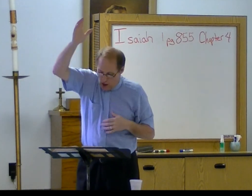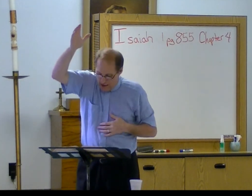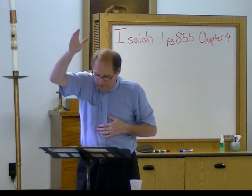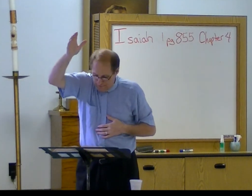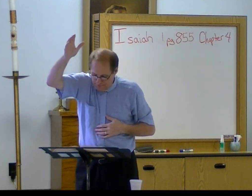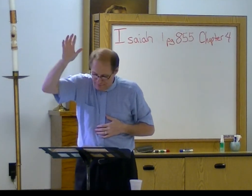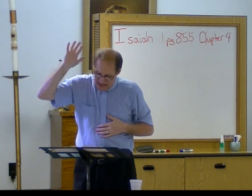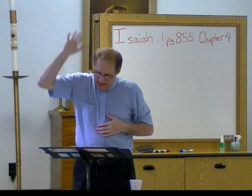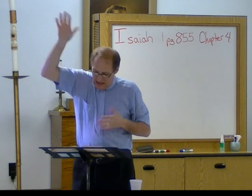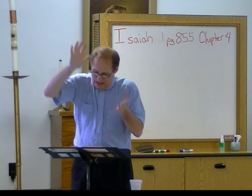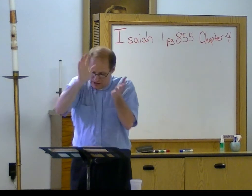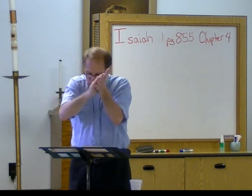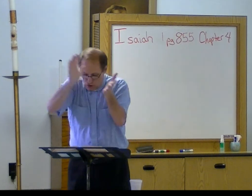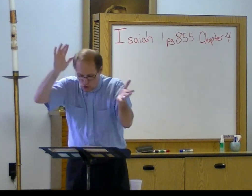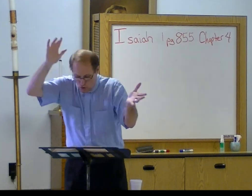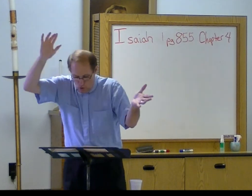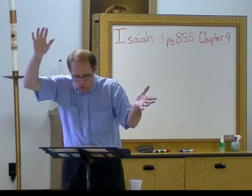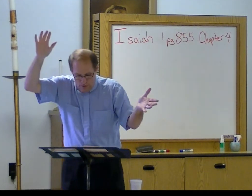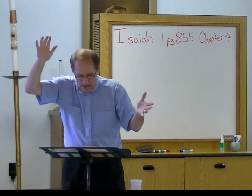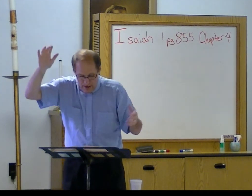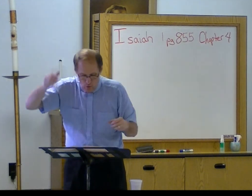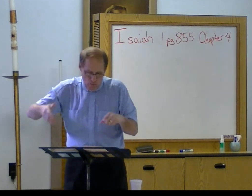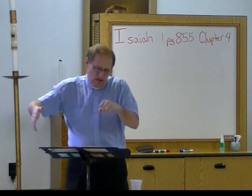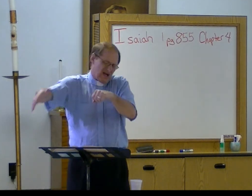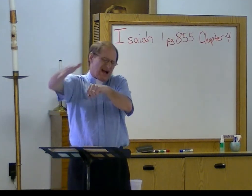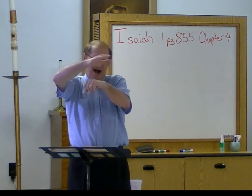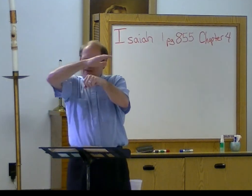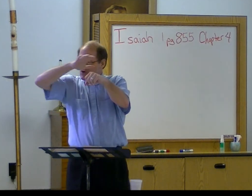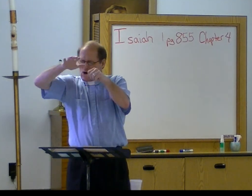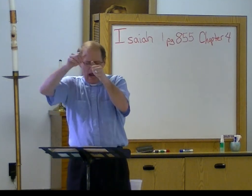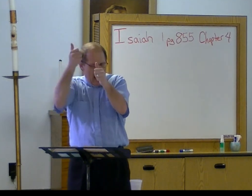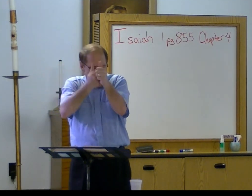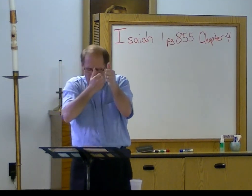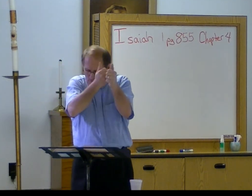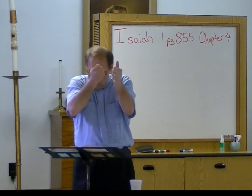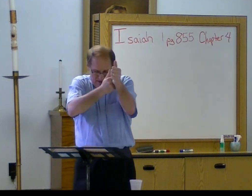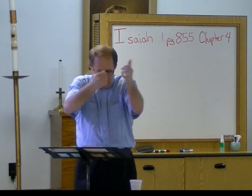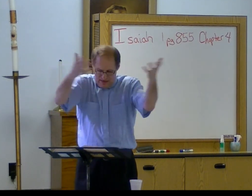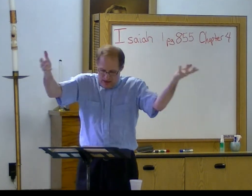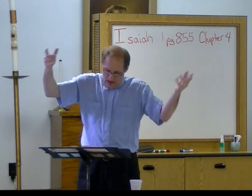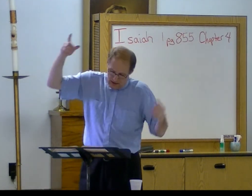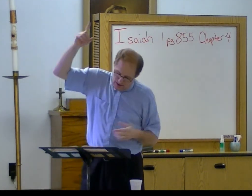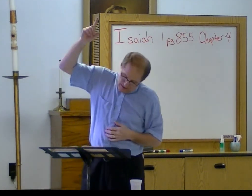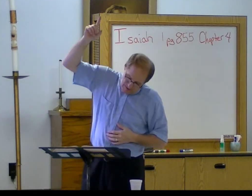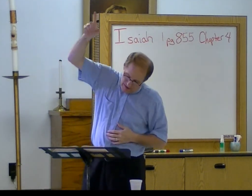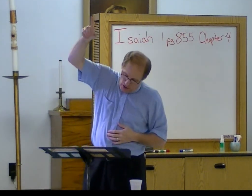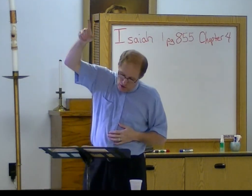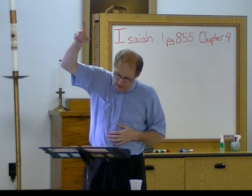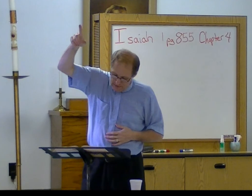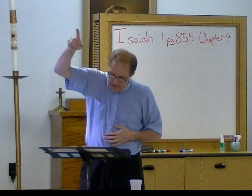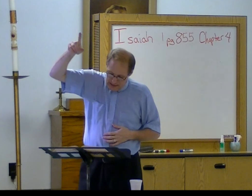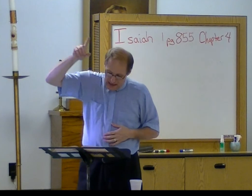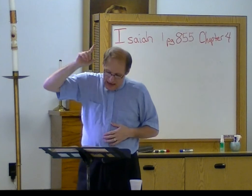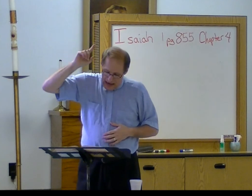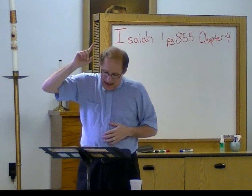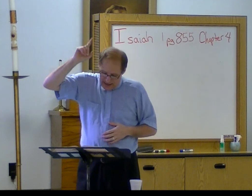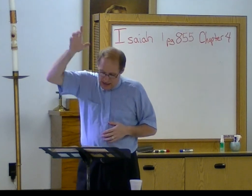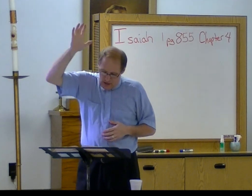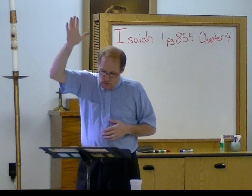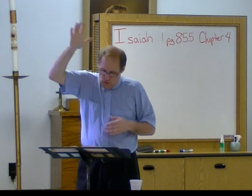God. His glory will cover everything there, and it will